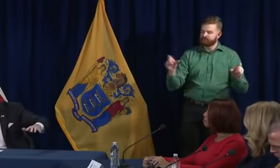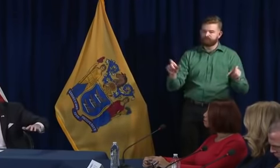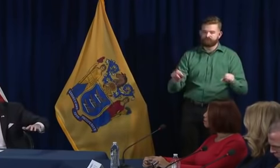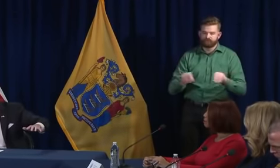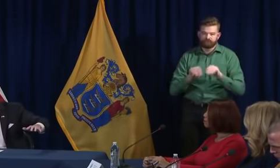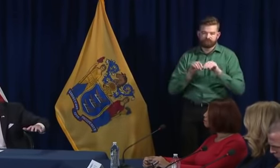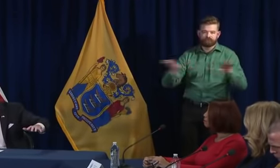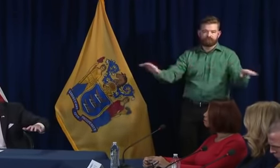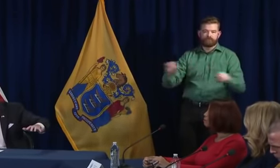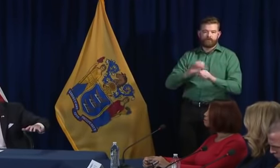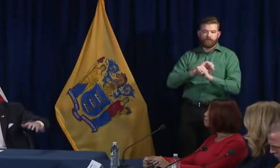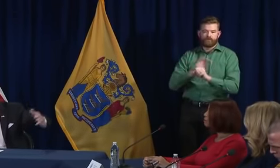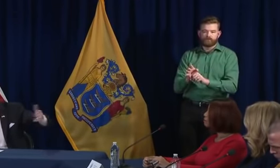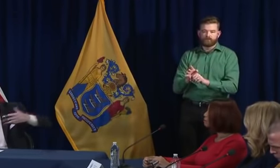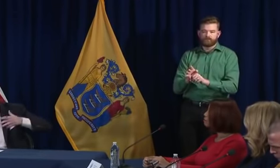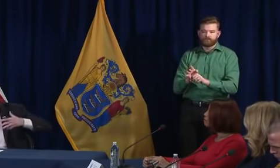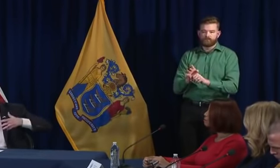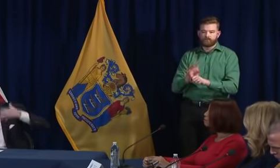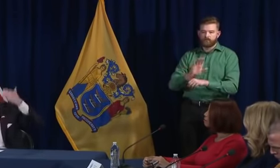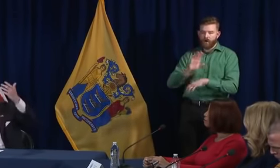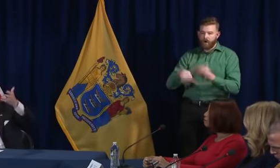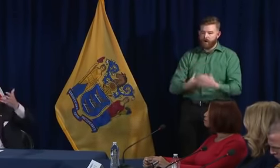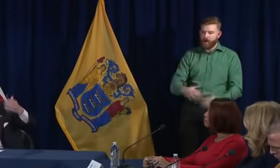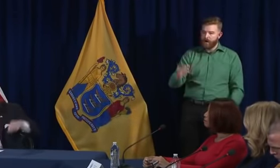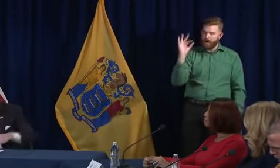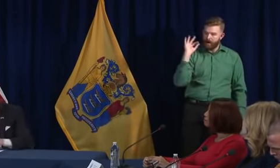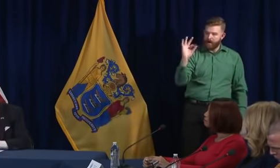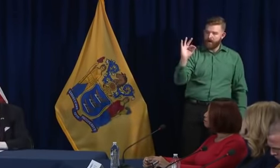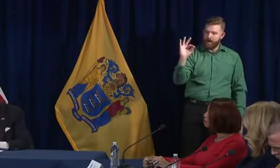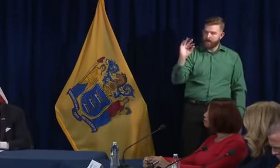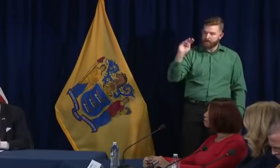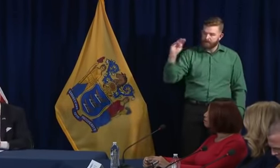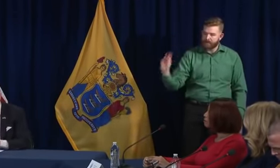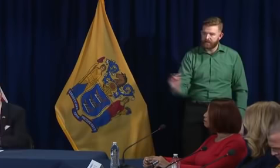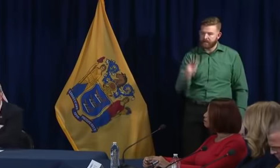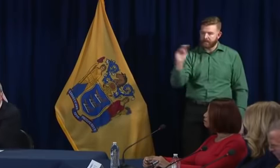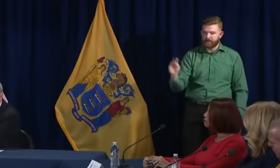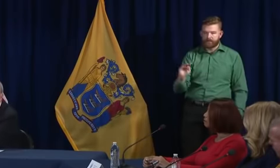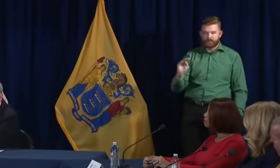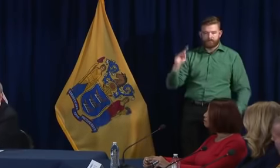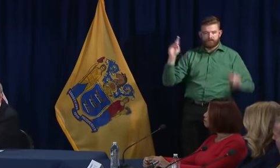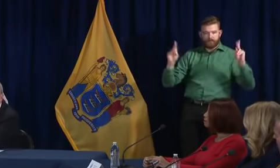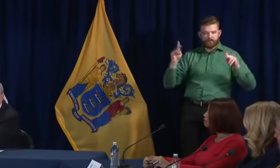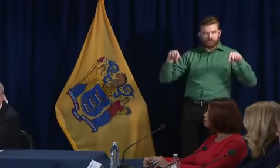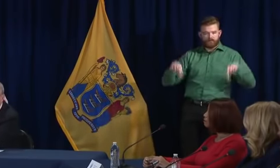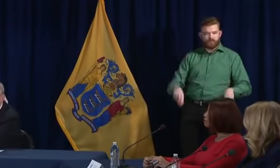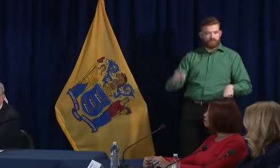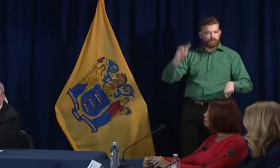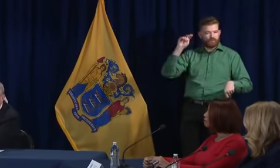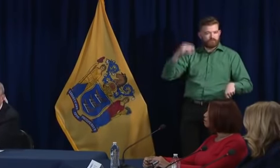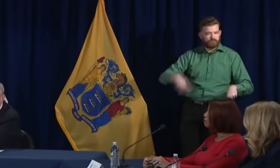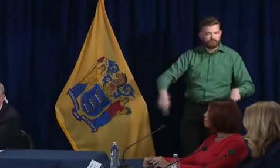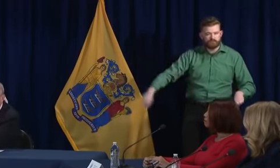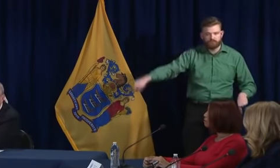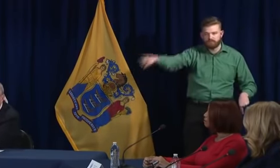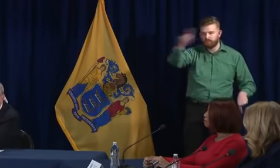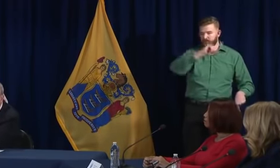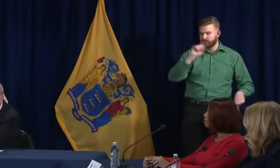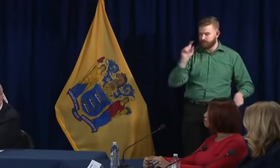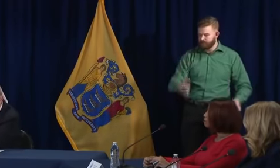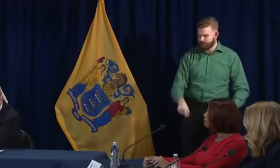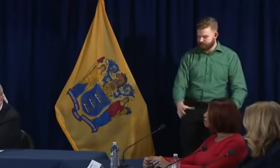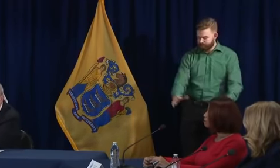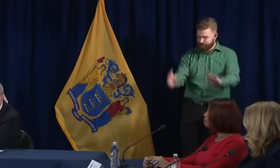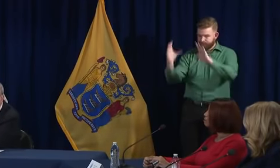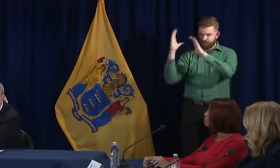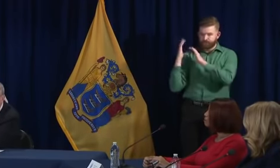of all 9 million of us. We'll do our part. We need everyone to do their part. The healthcare system is going to be in the